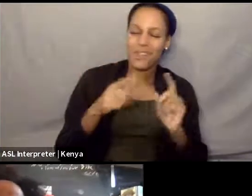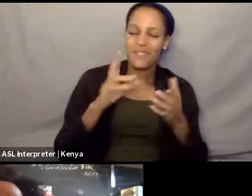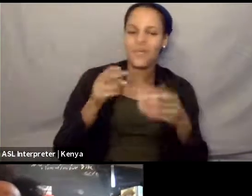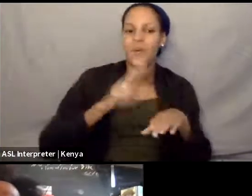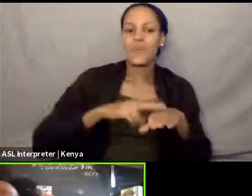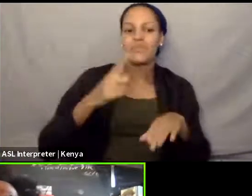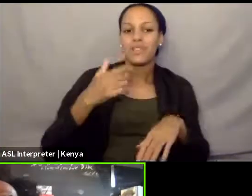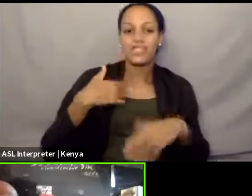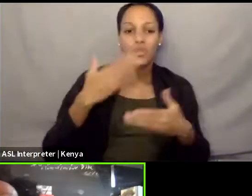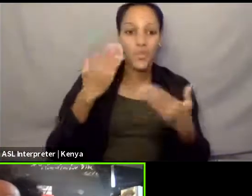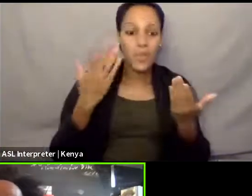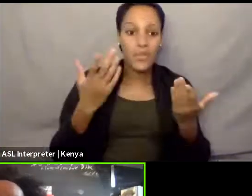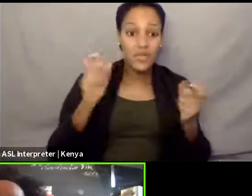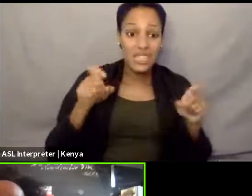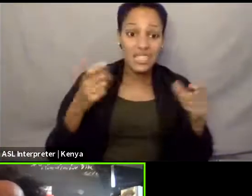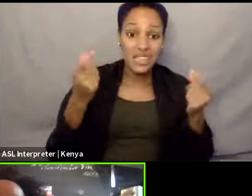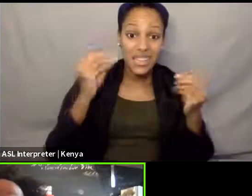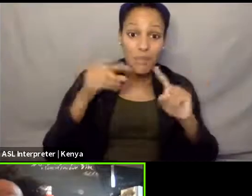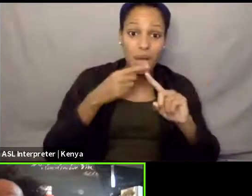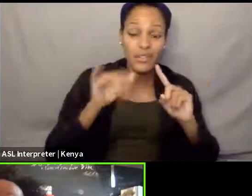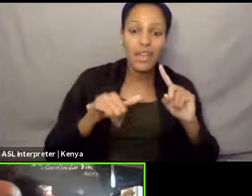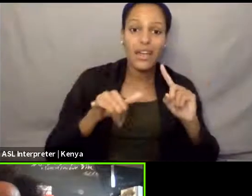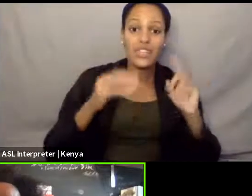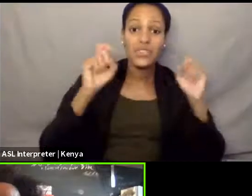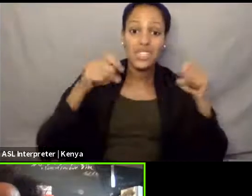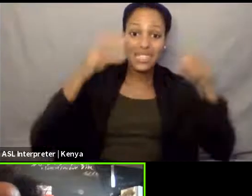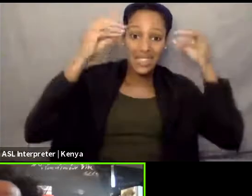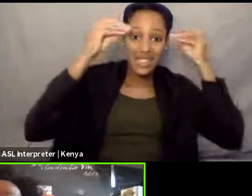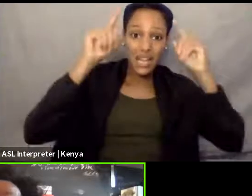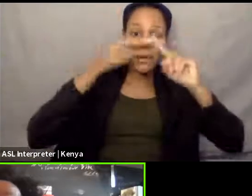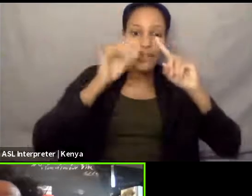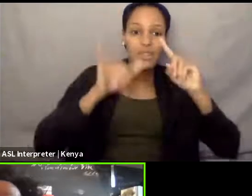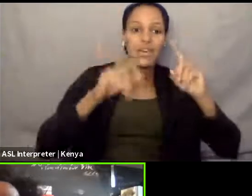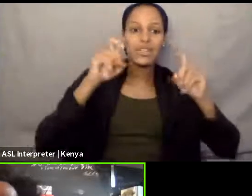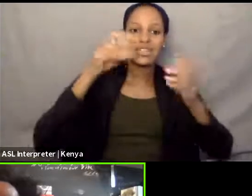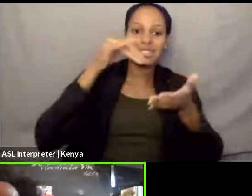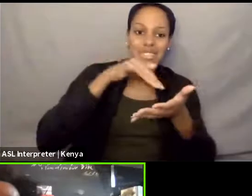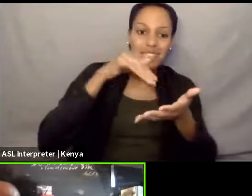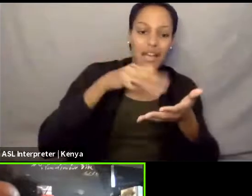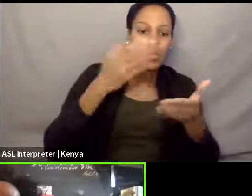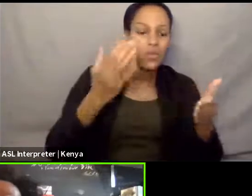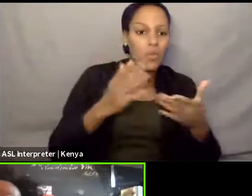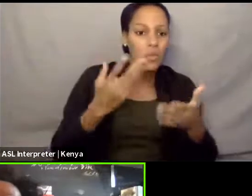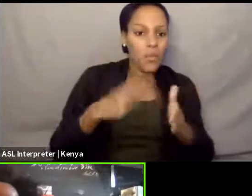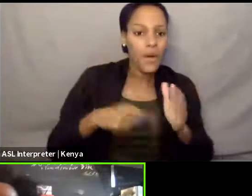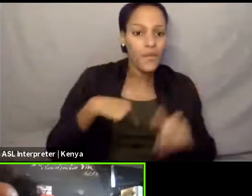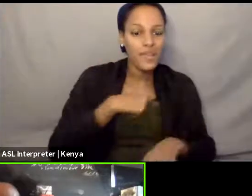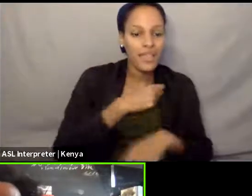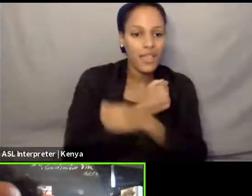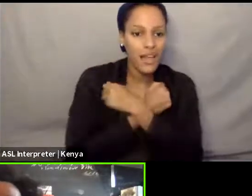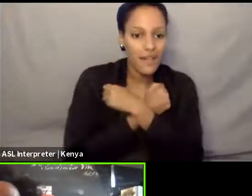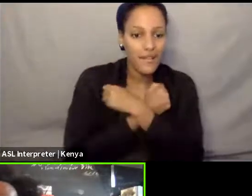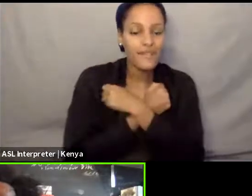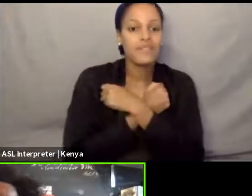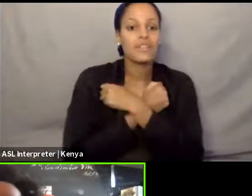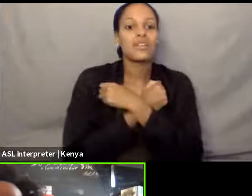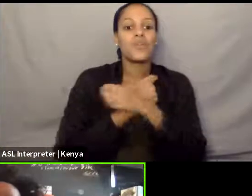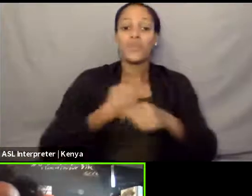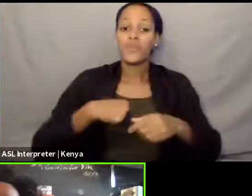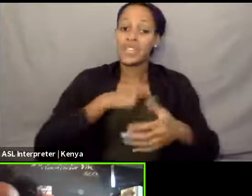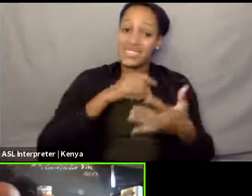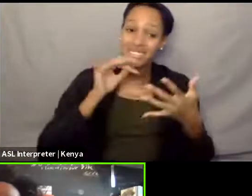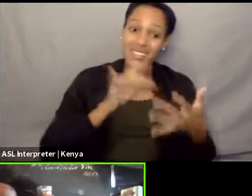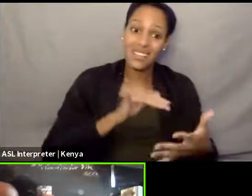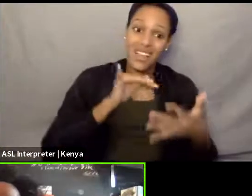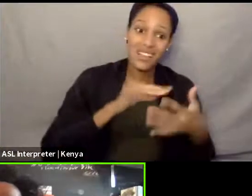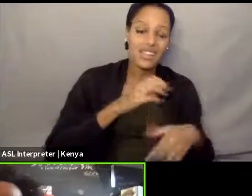because it's like, that's what we got to think about. That's what we got to study. We study what we love, we study and